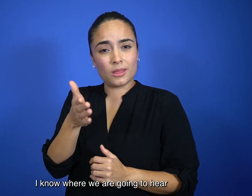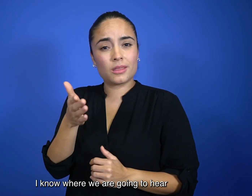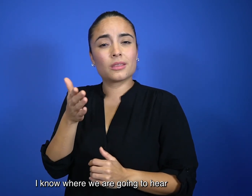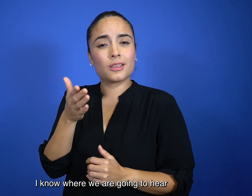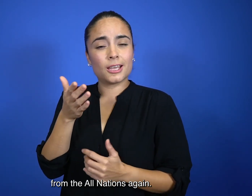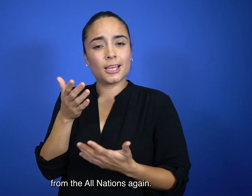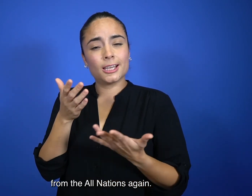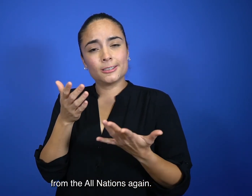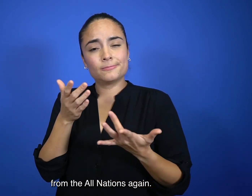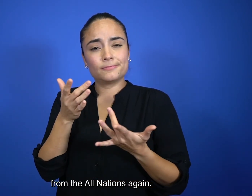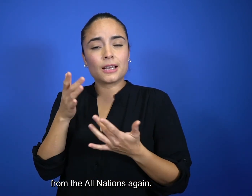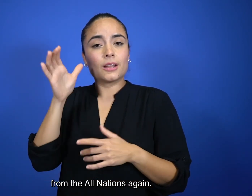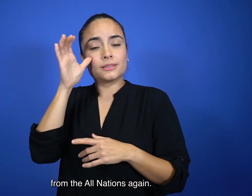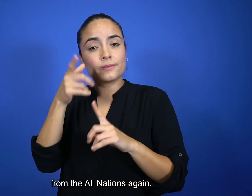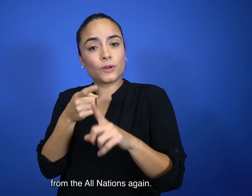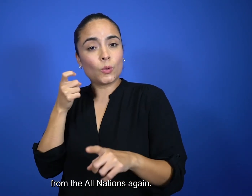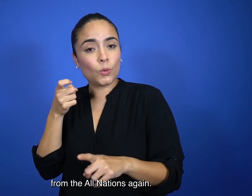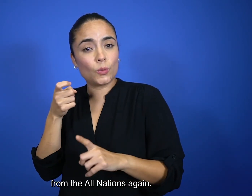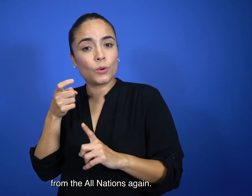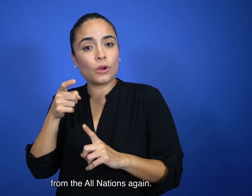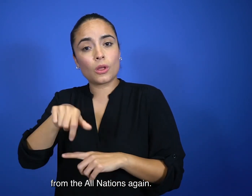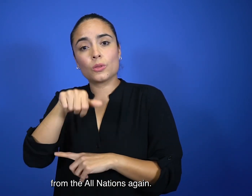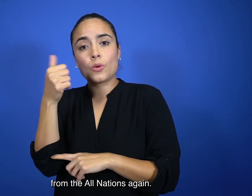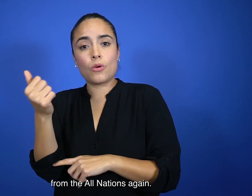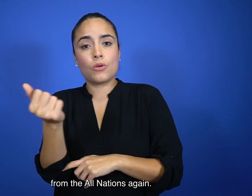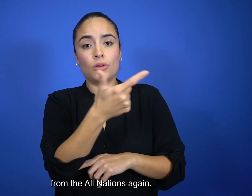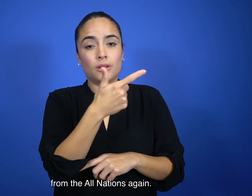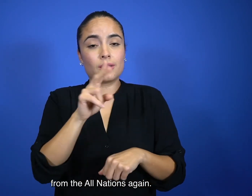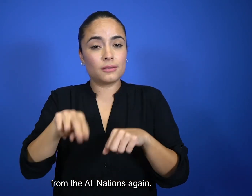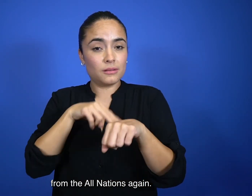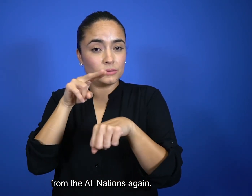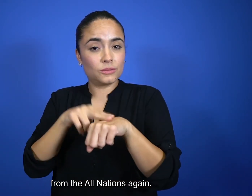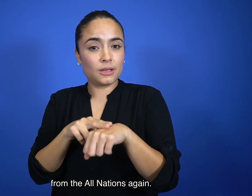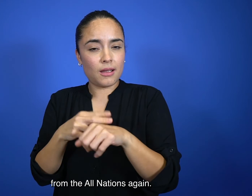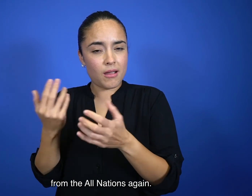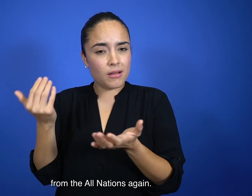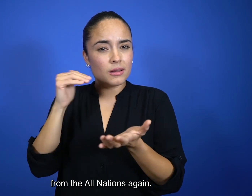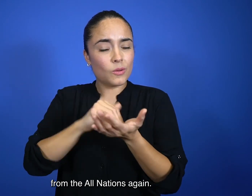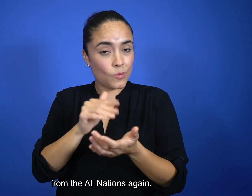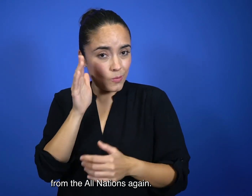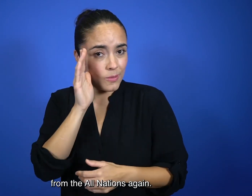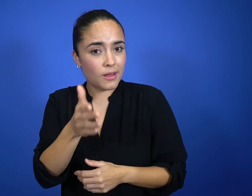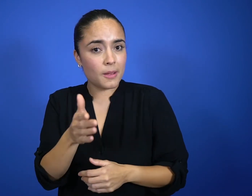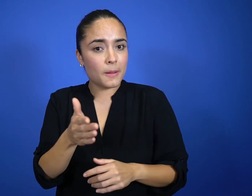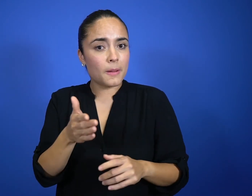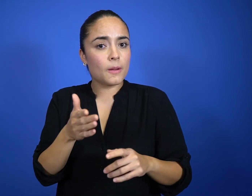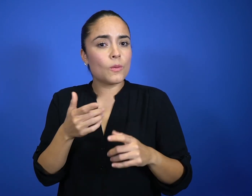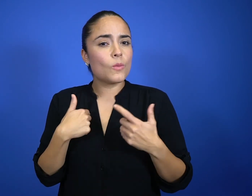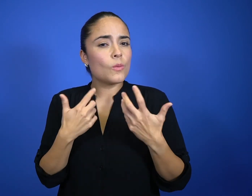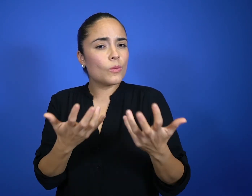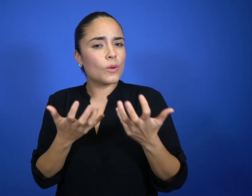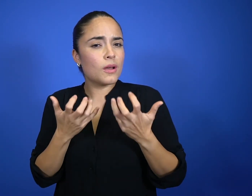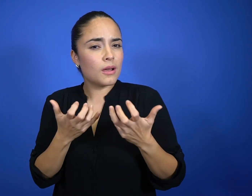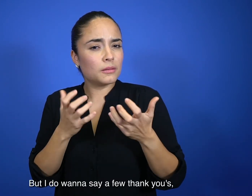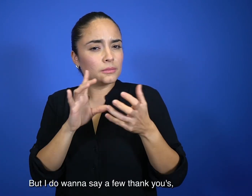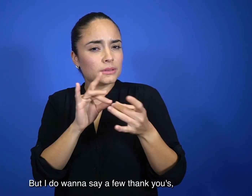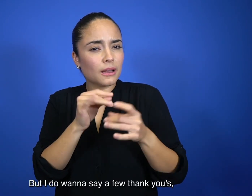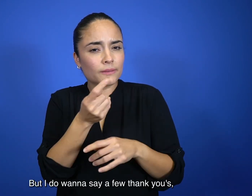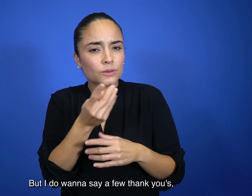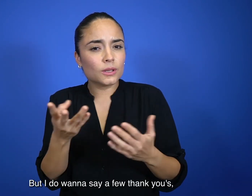hear from the All Nations again, but I do want to say